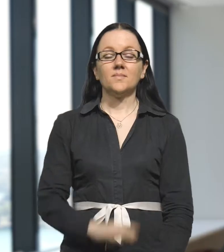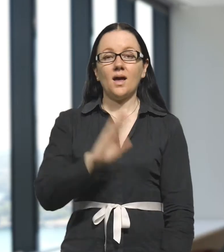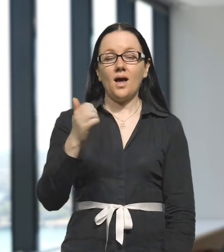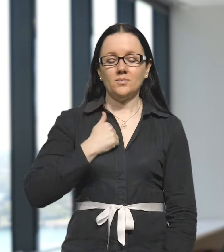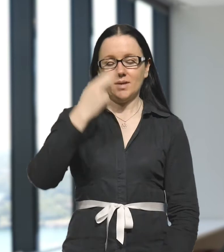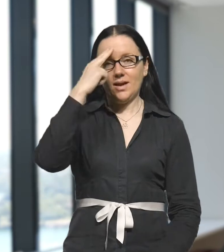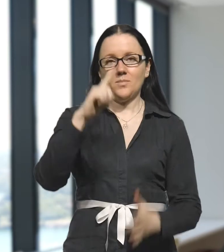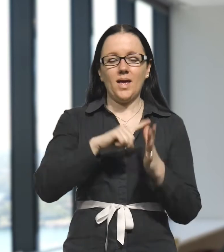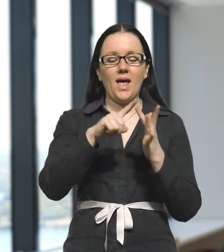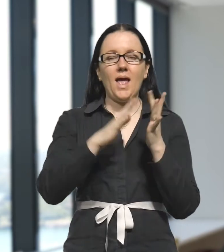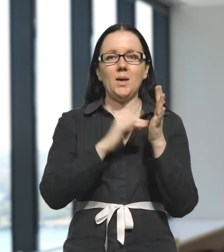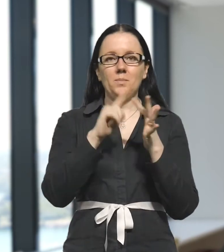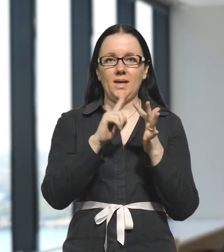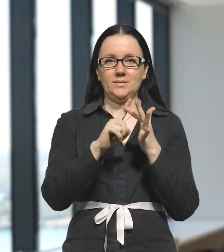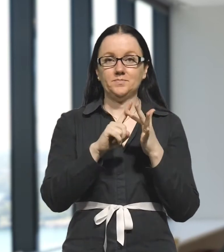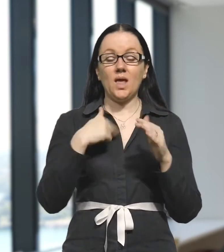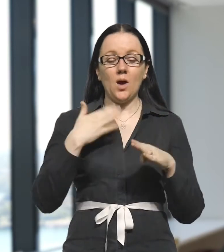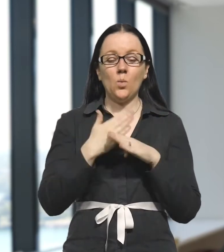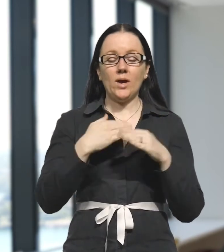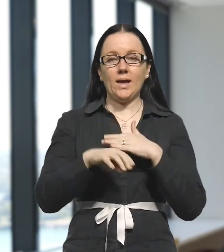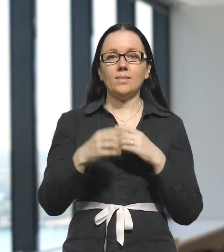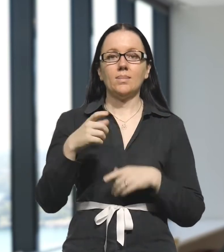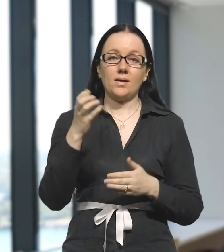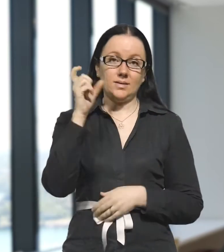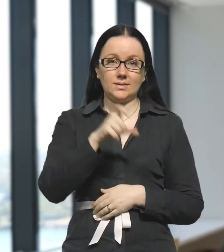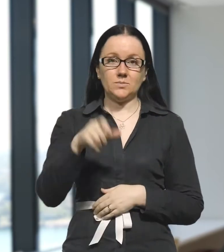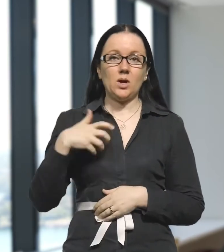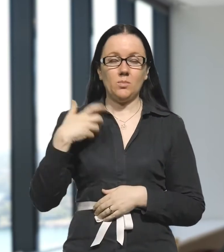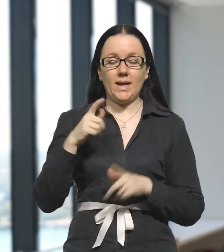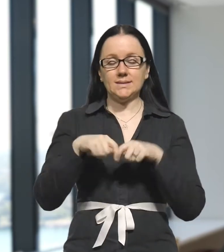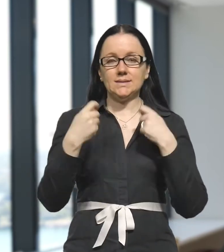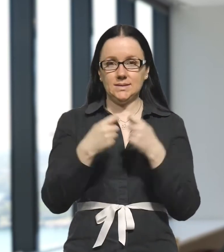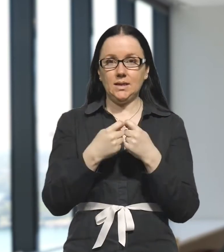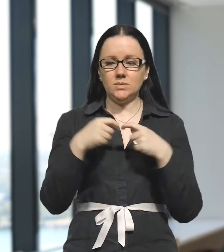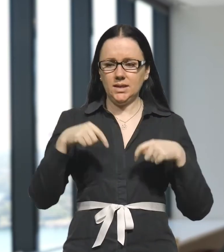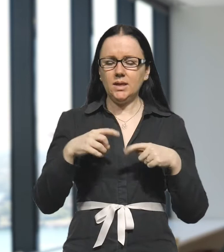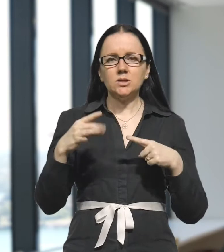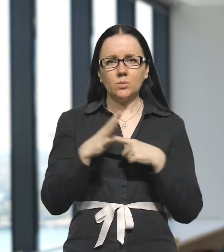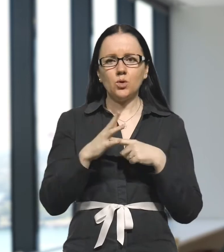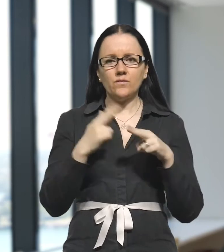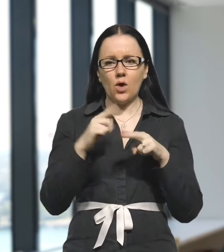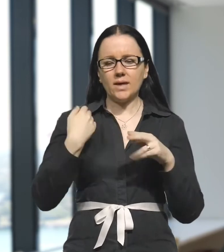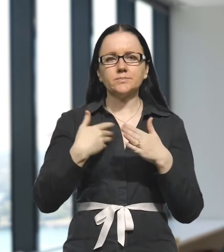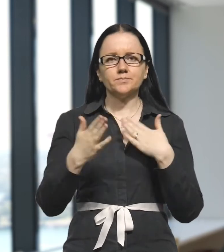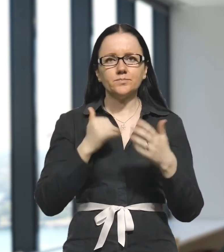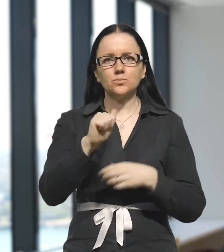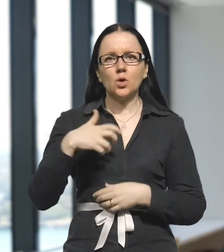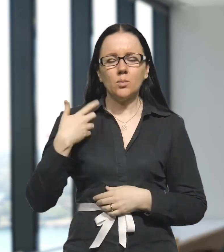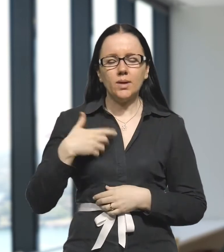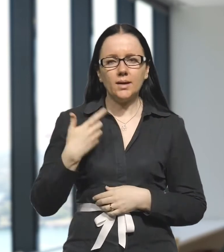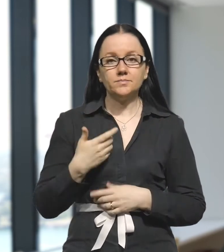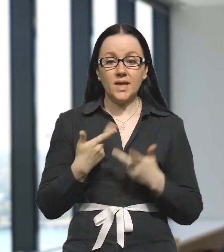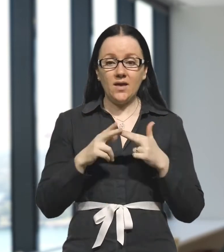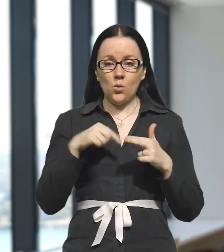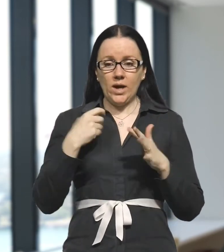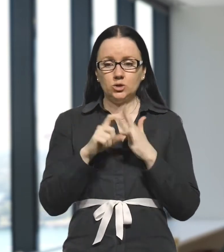Hi, I'm Amy. I work in the customer complaints team, and managing complaints is important to us. If you're ever unhappy about